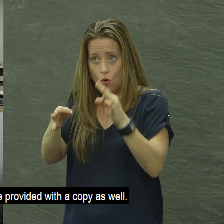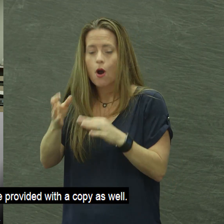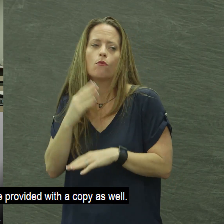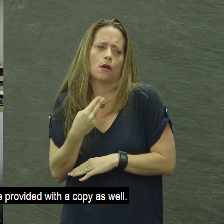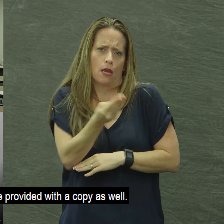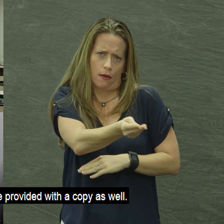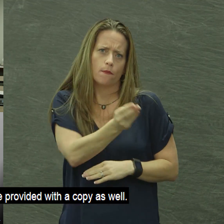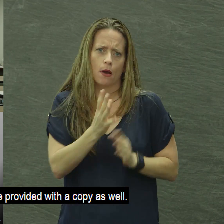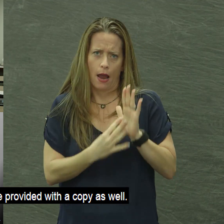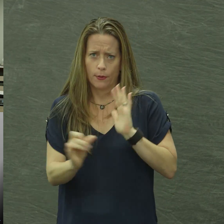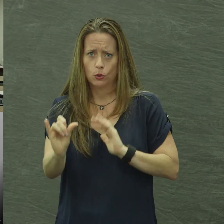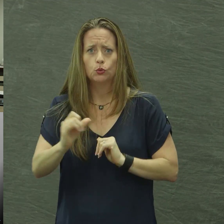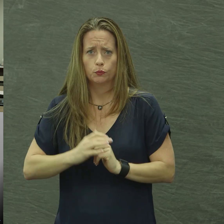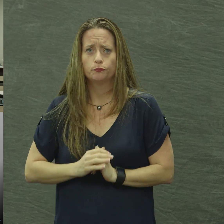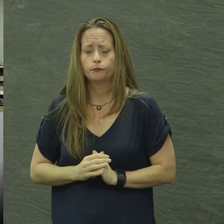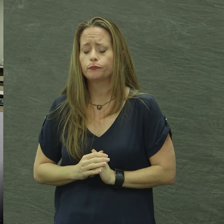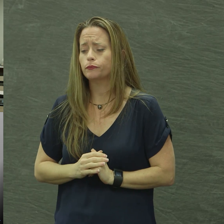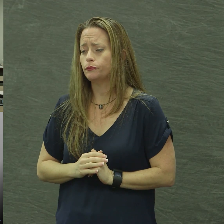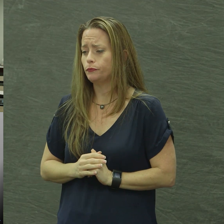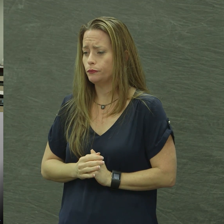with a copy as well.